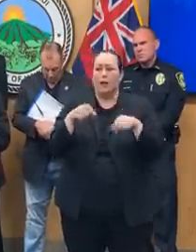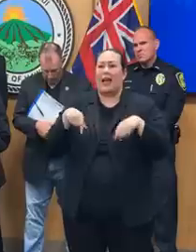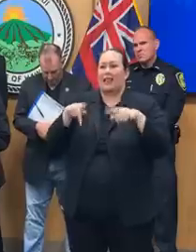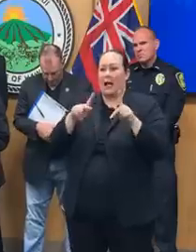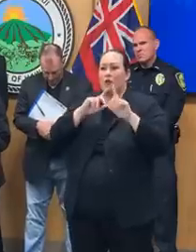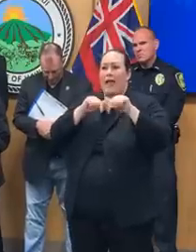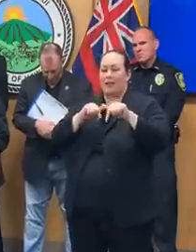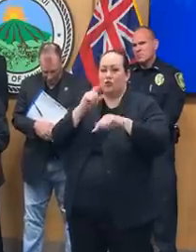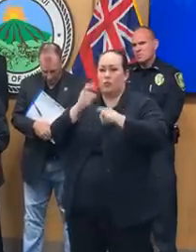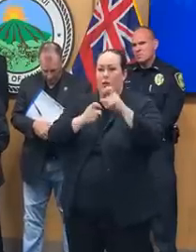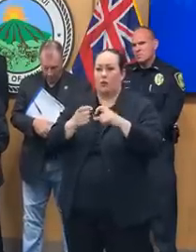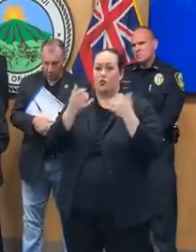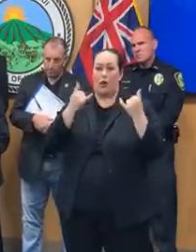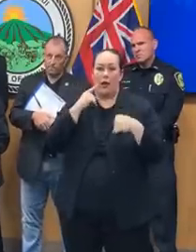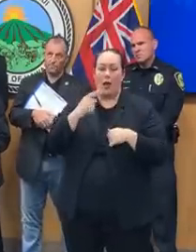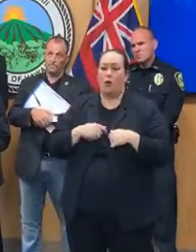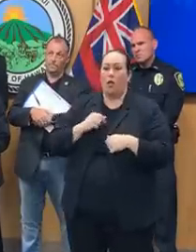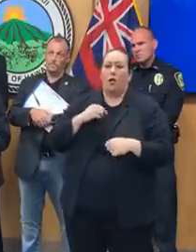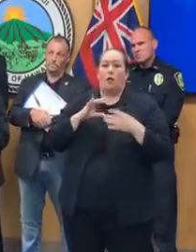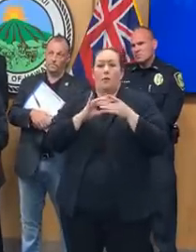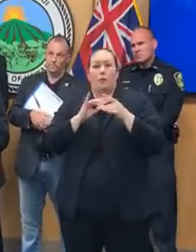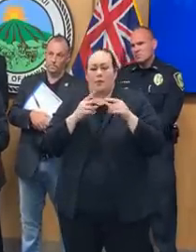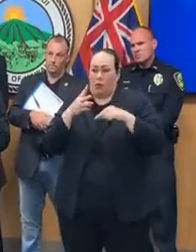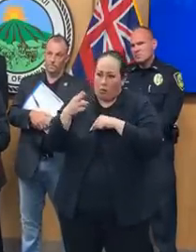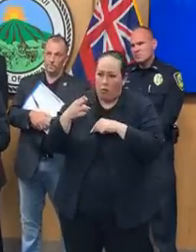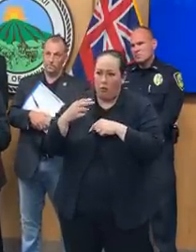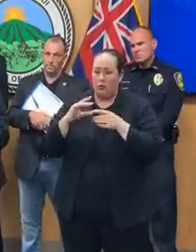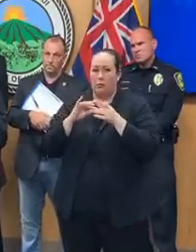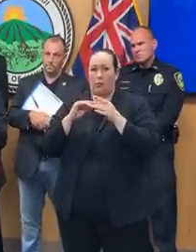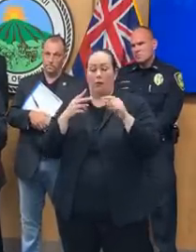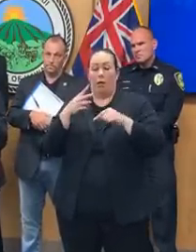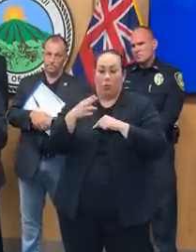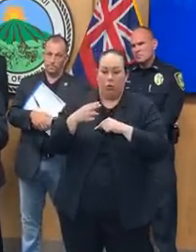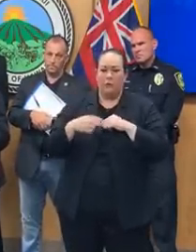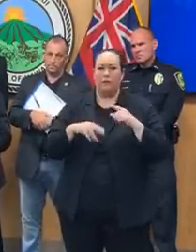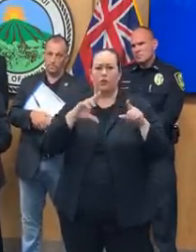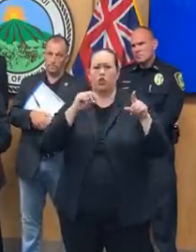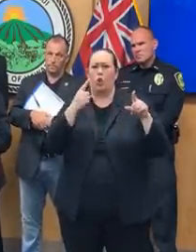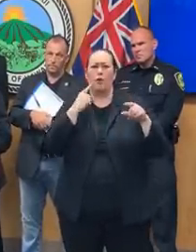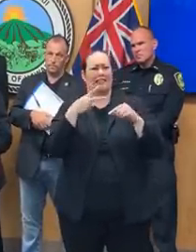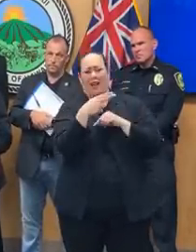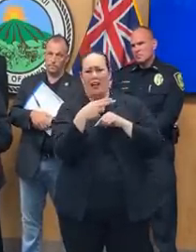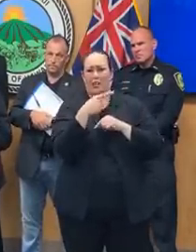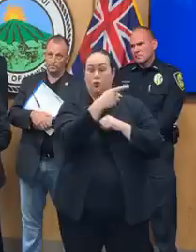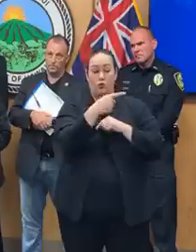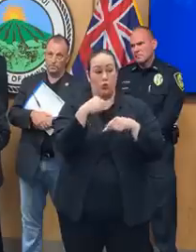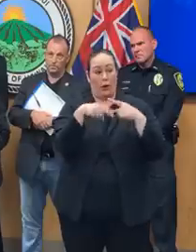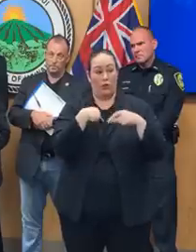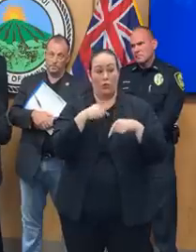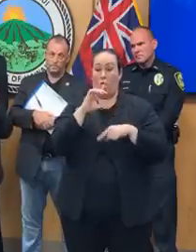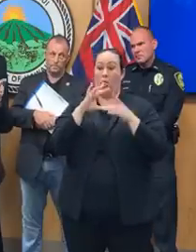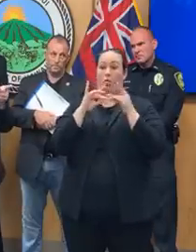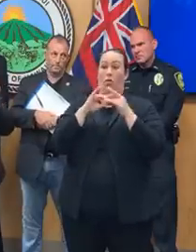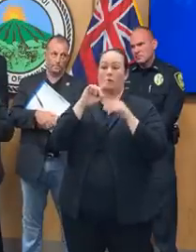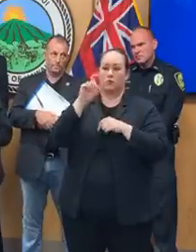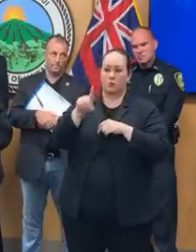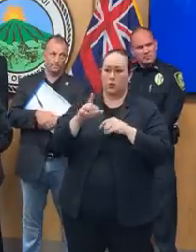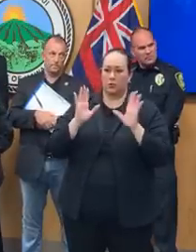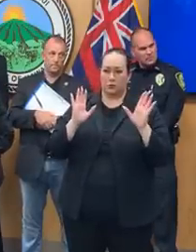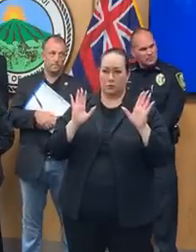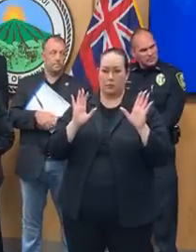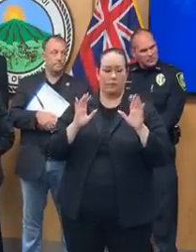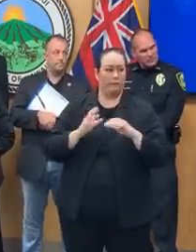answer to be given, because right now we're cutting people off, and nobody is cutting you folks off as you're asking the questions, okay? I'm going to go